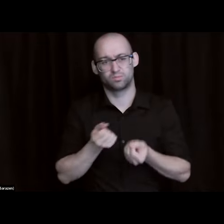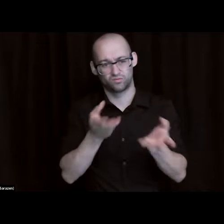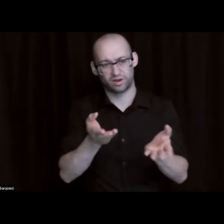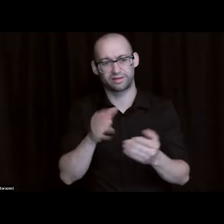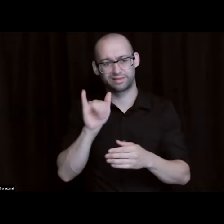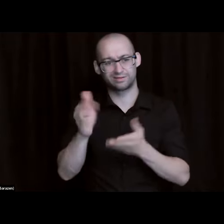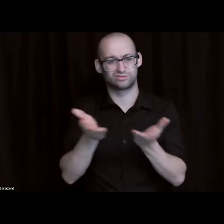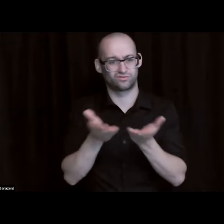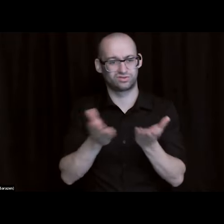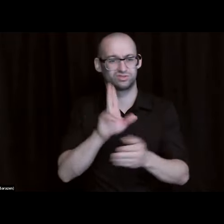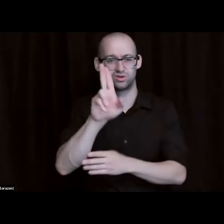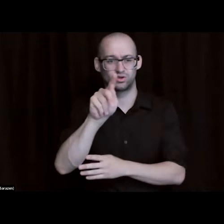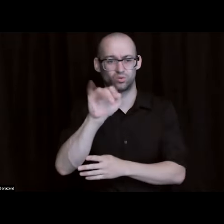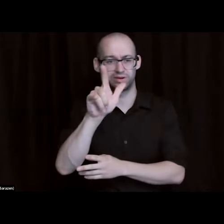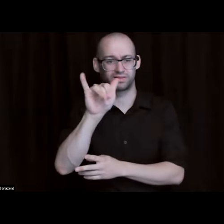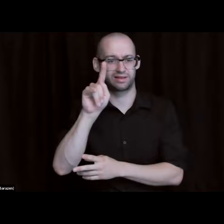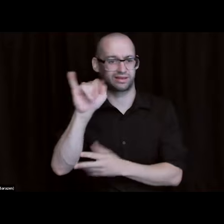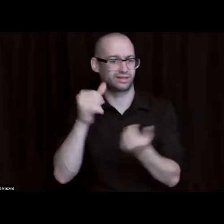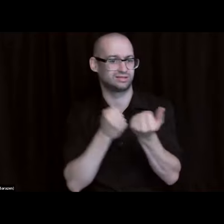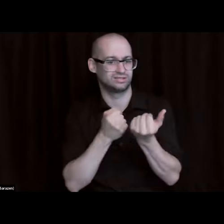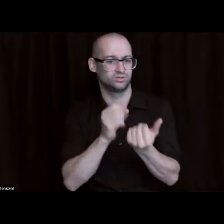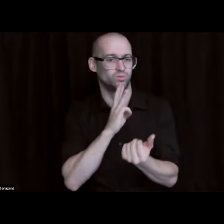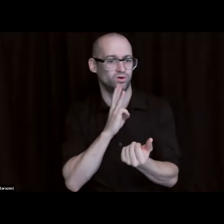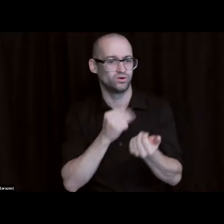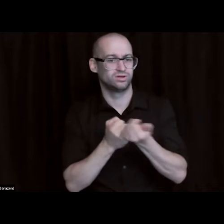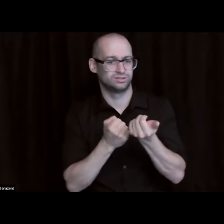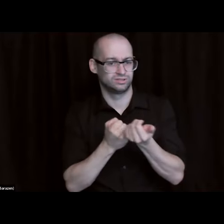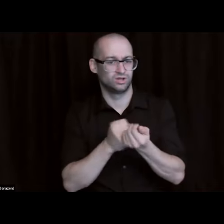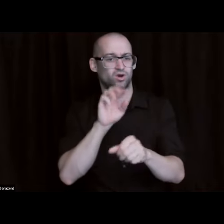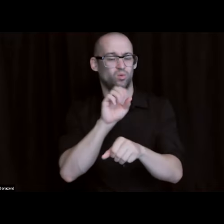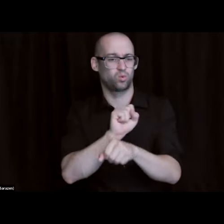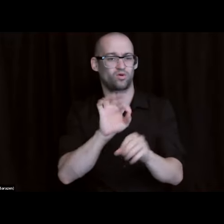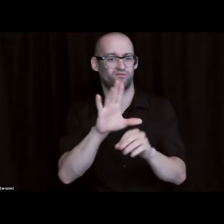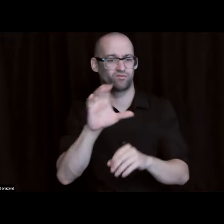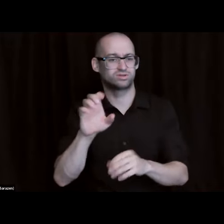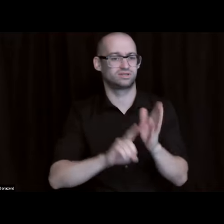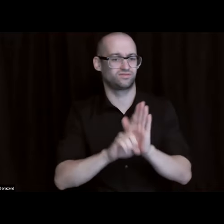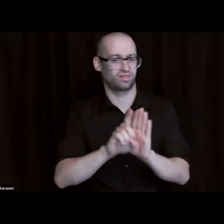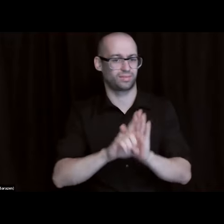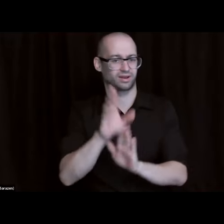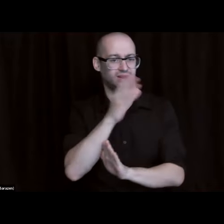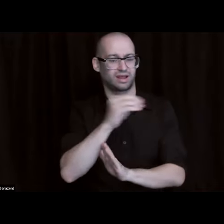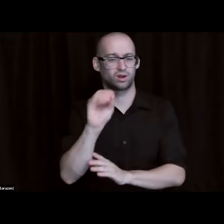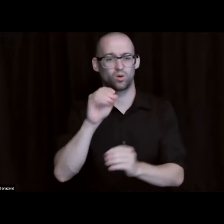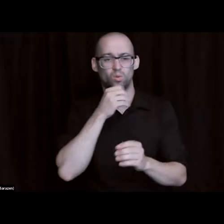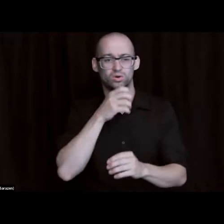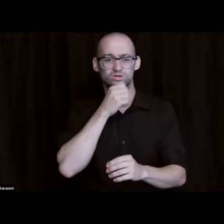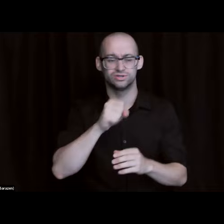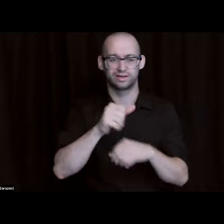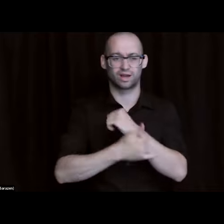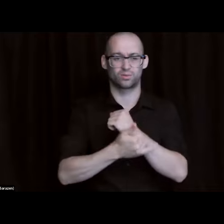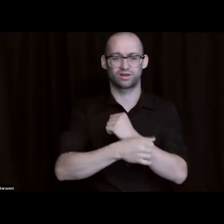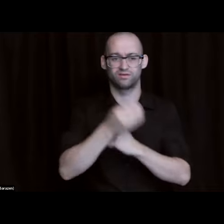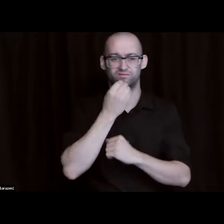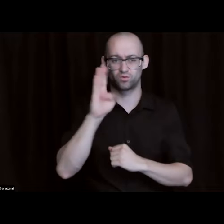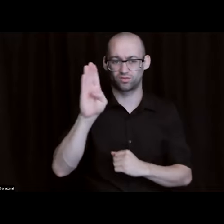such as utility assistance, water assistance, workforce development, youth services, and the Orange County Food Bank. Through the Orange County